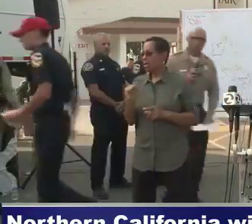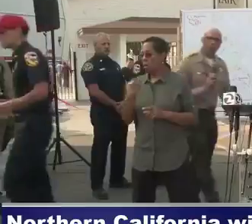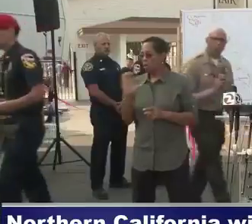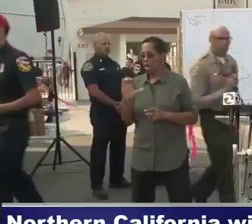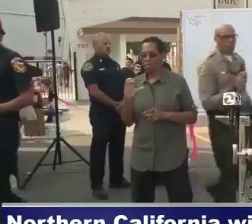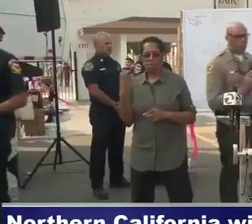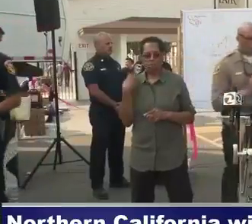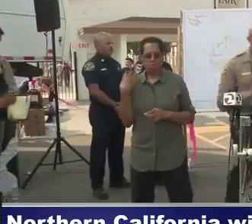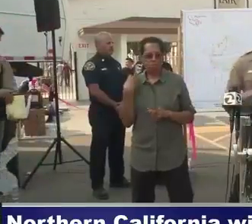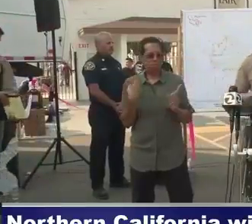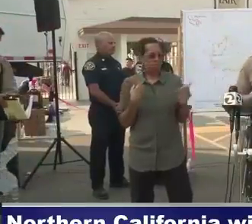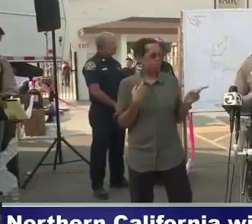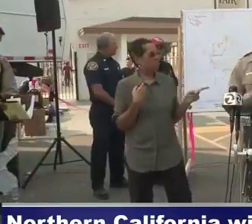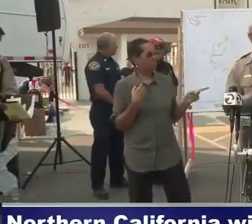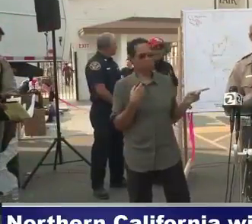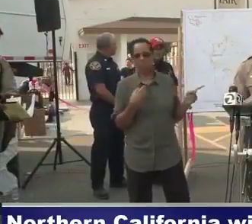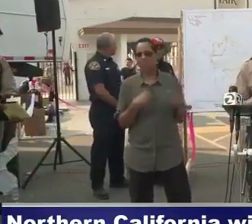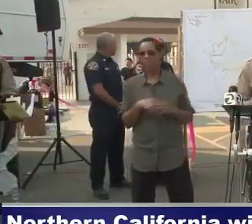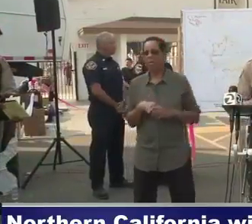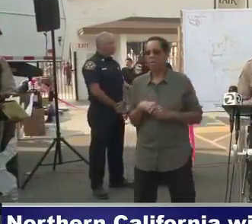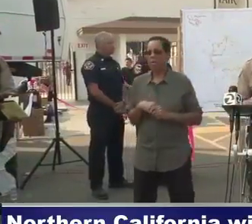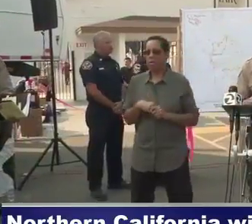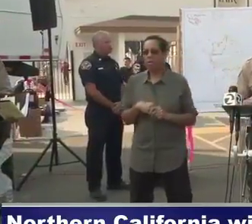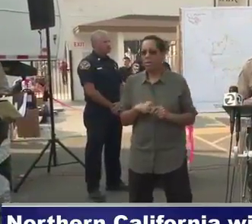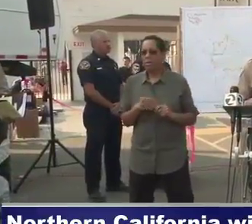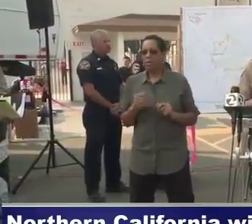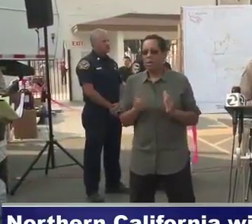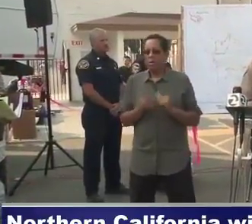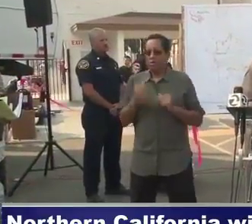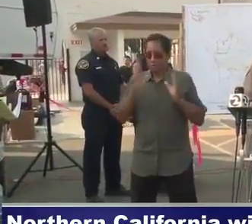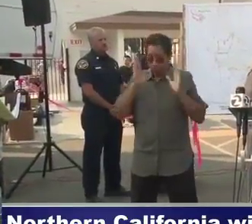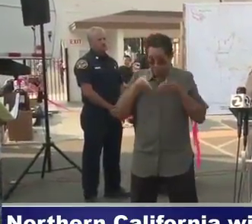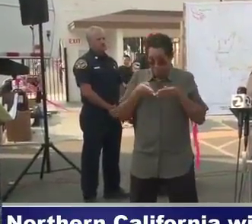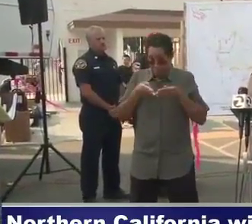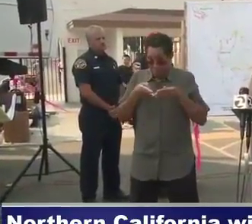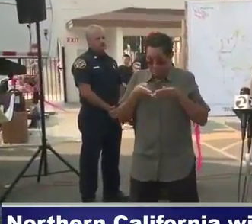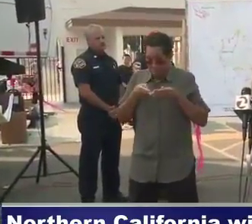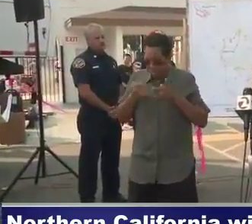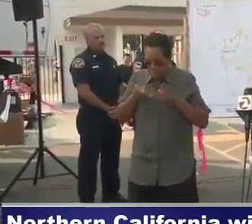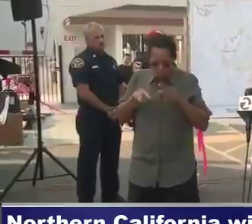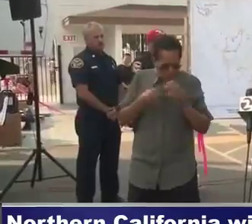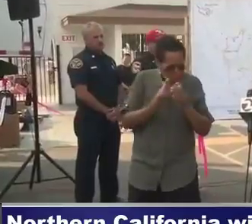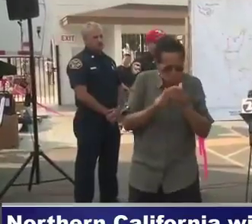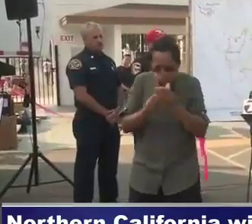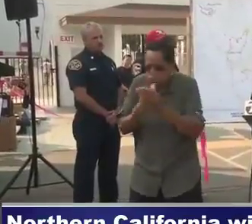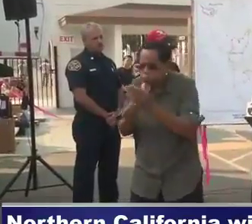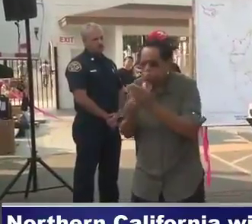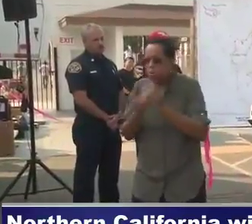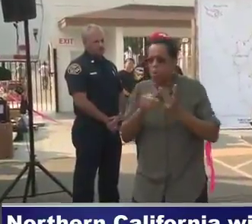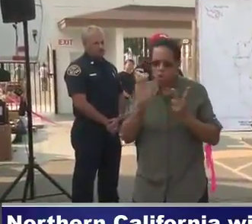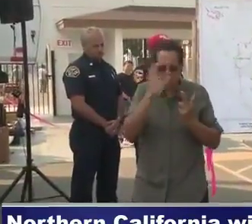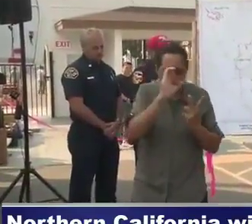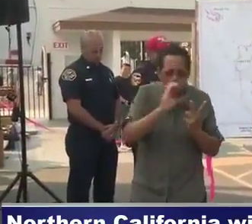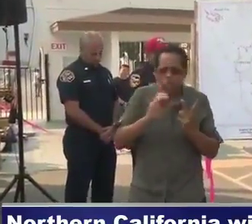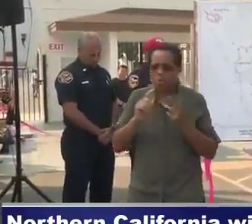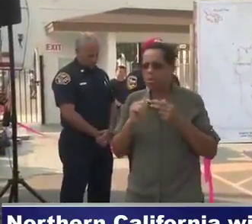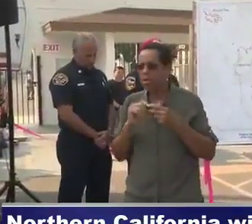Thank you. So the Sheriff's Office is concentrating heavily today on missing persons and searches. The current missing persons report